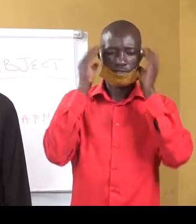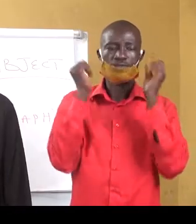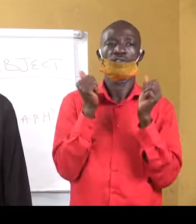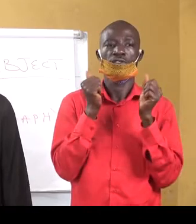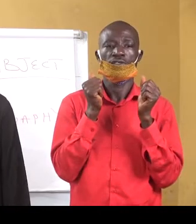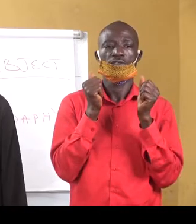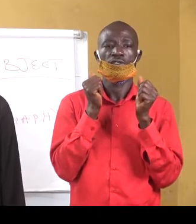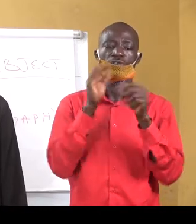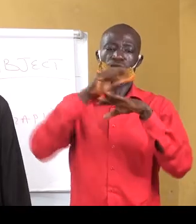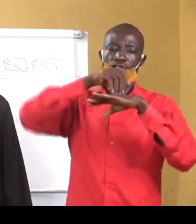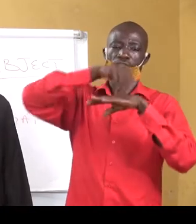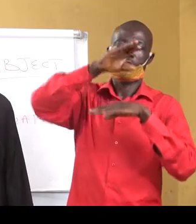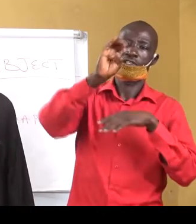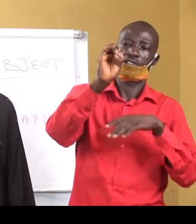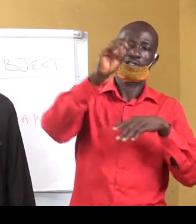export